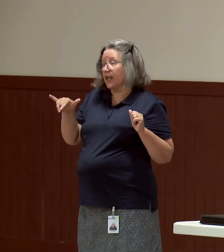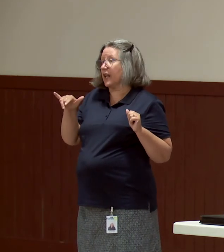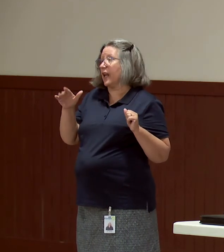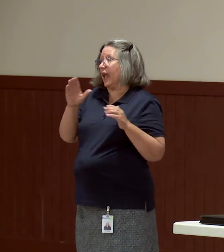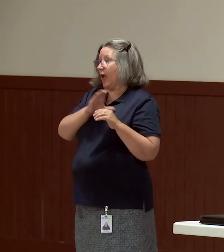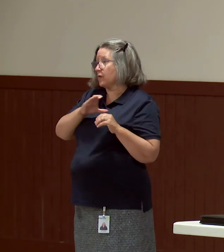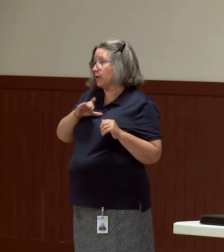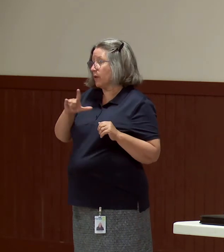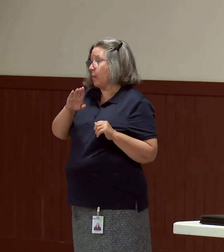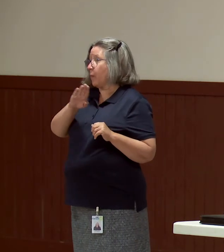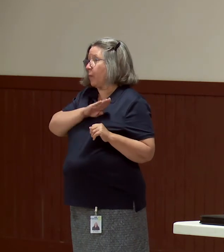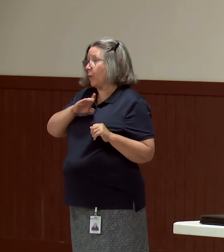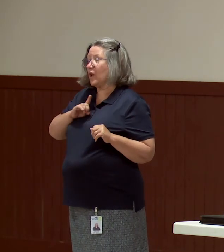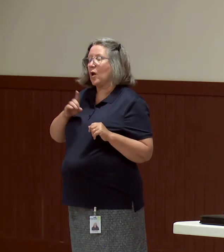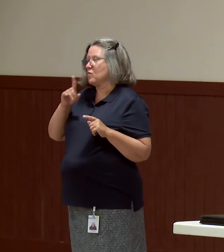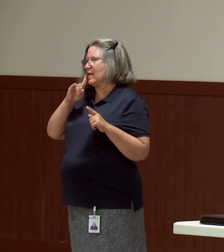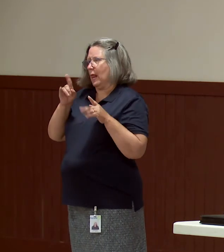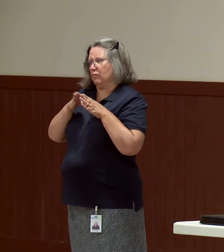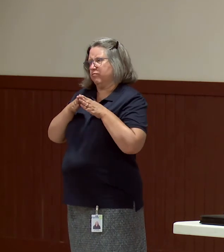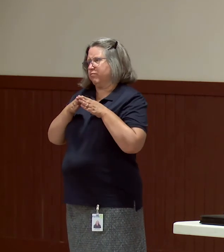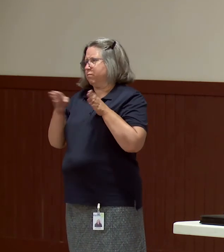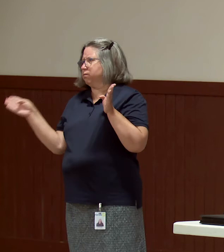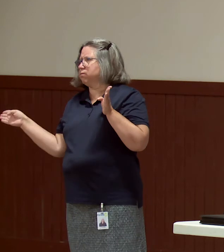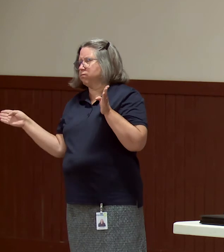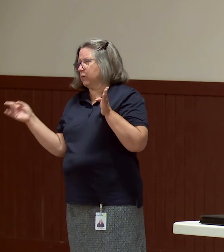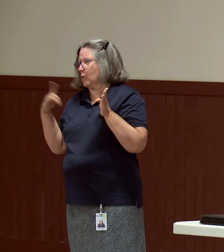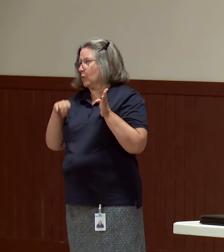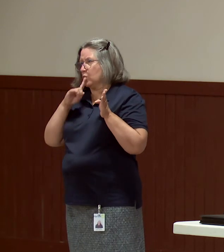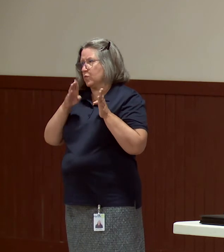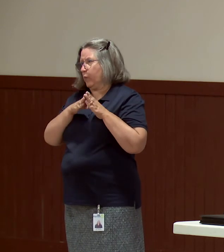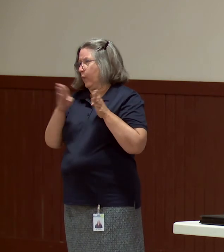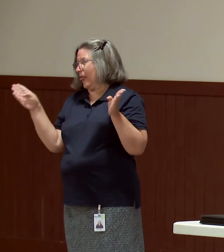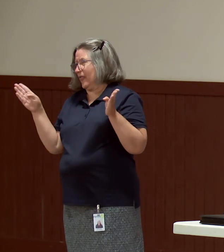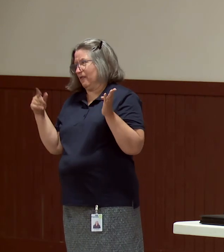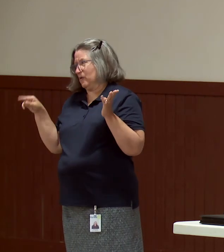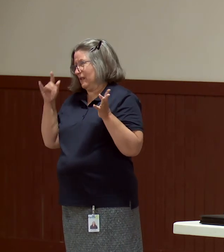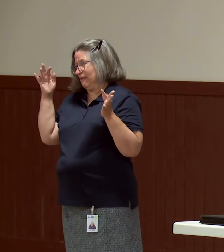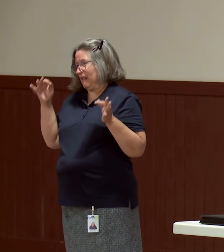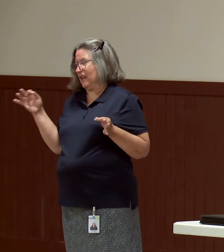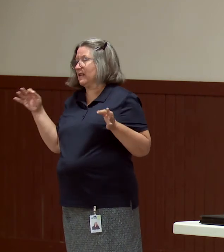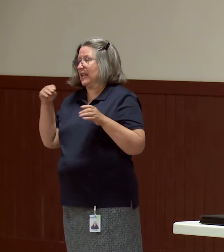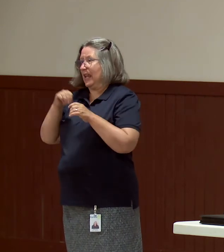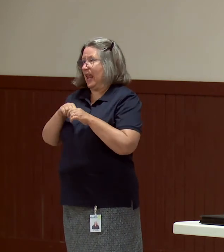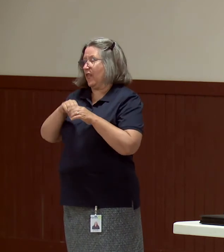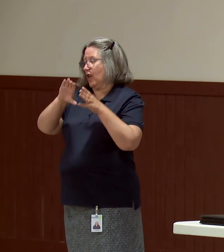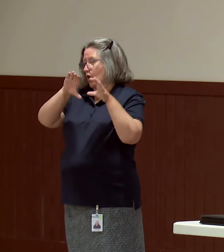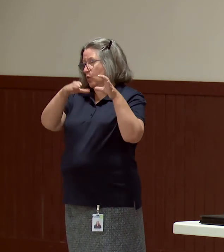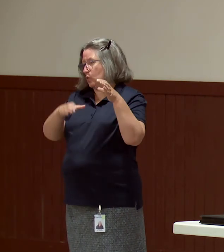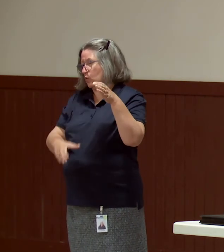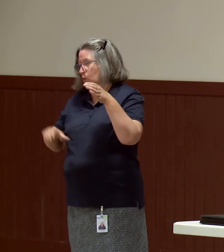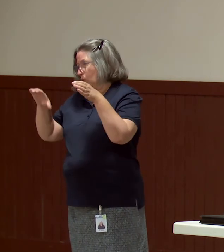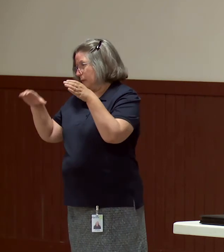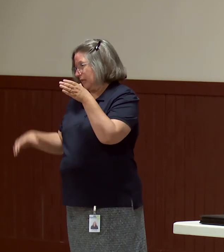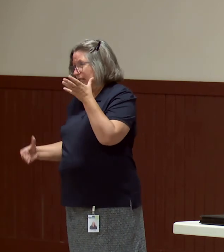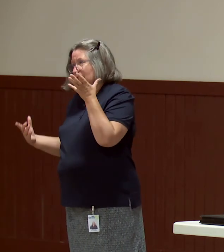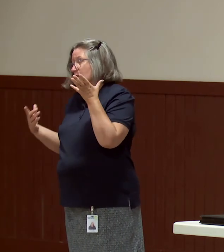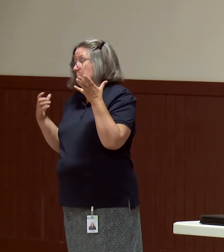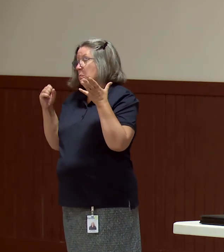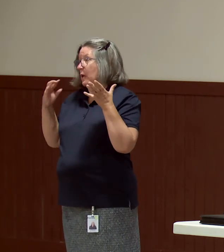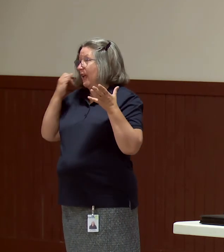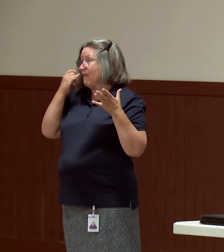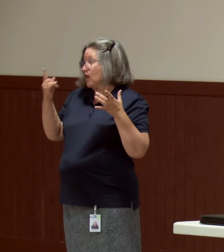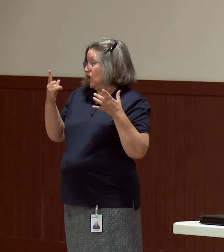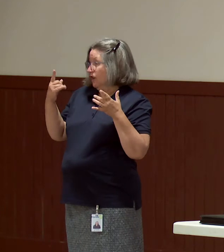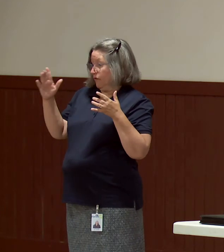supervisors pretty wide latitude to make awards within those categories in those illustrative uses. So if you can